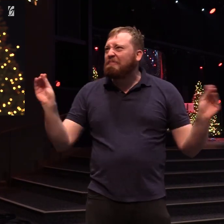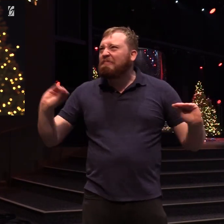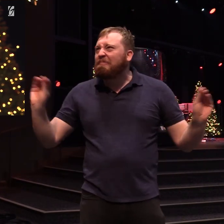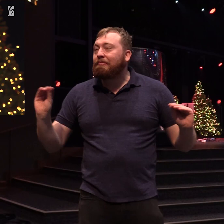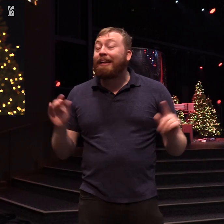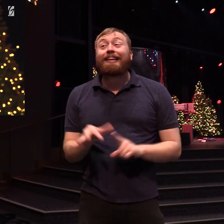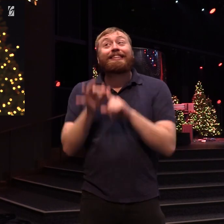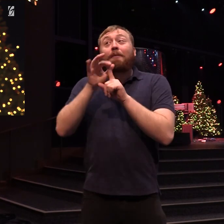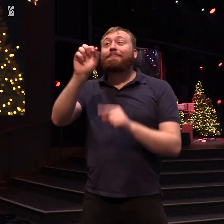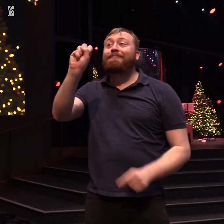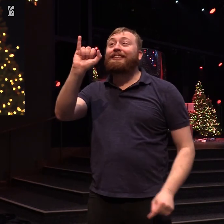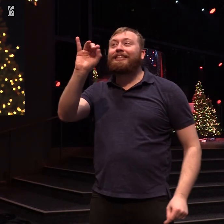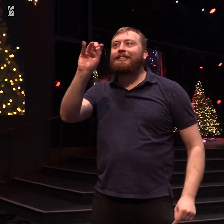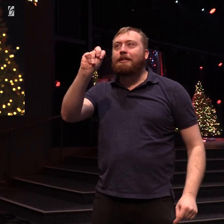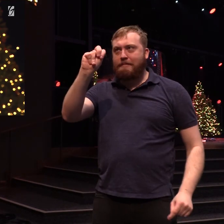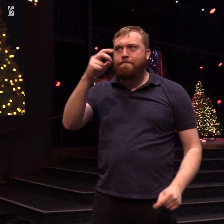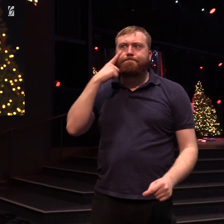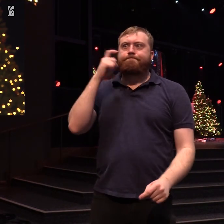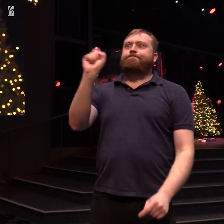Simeon.